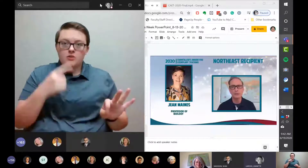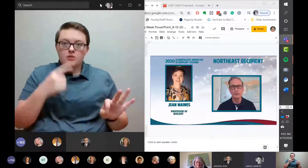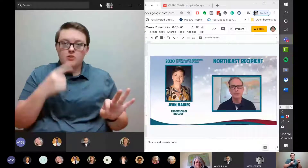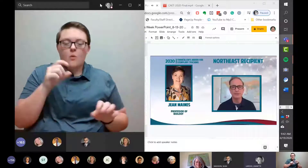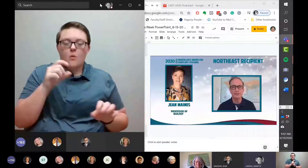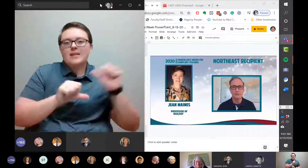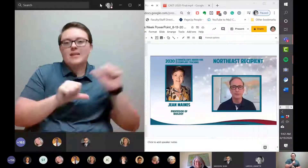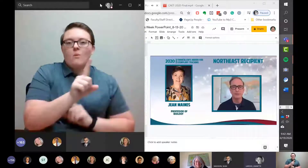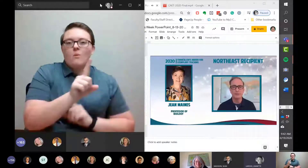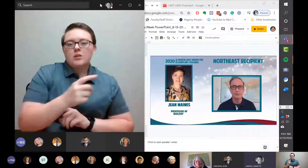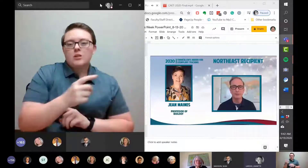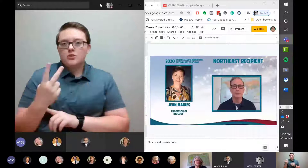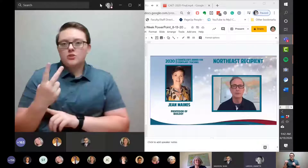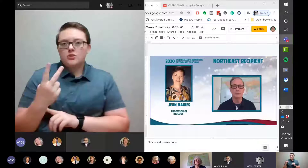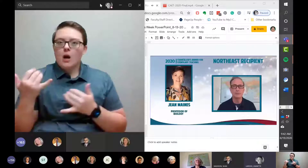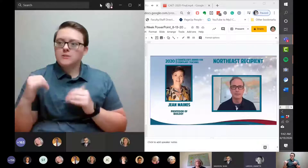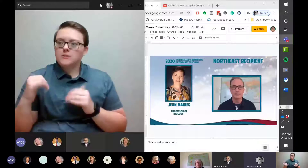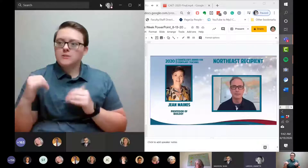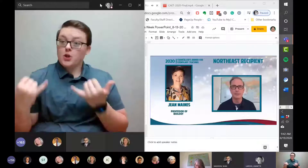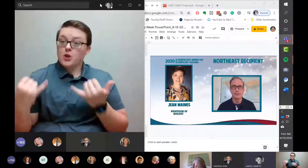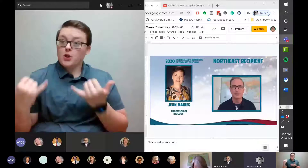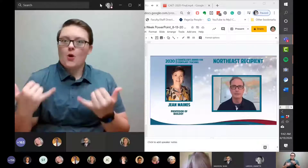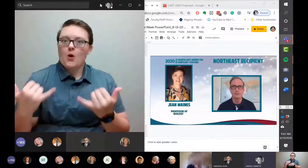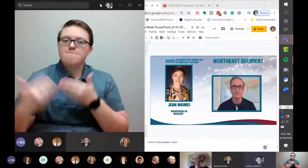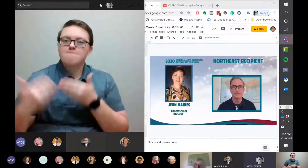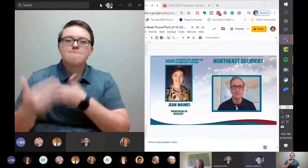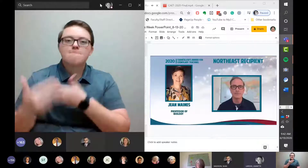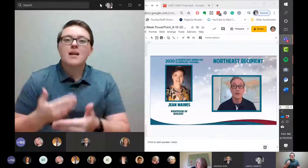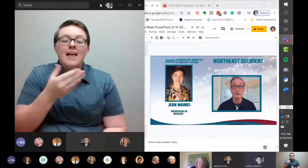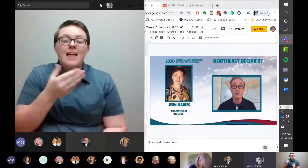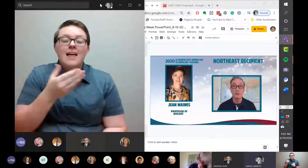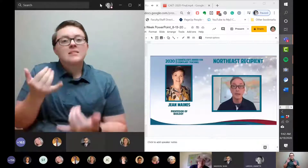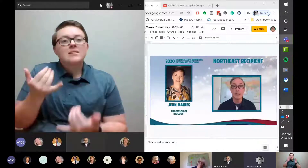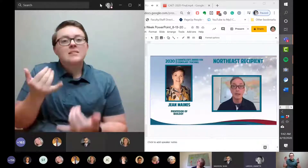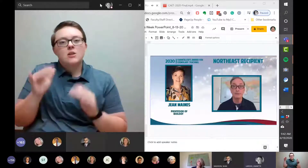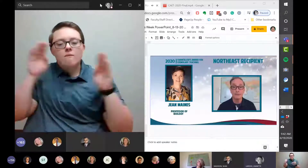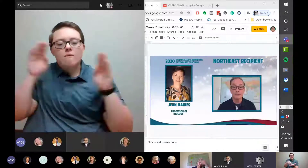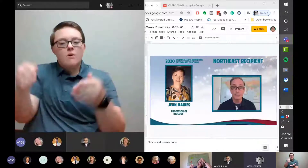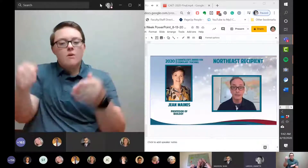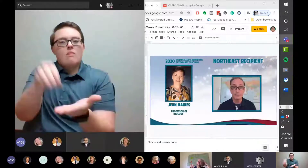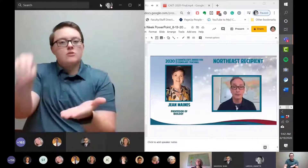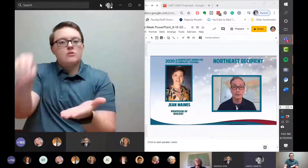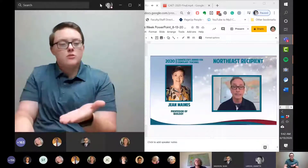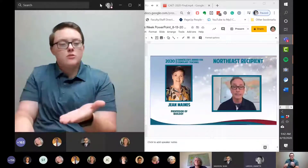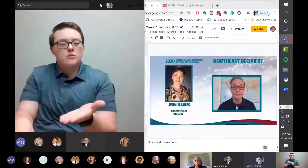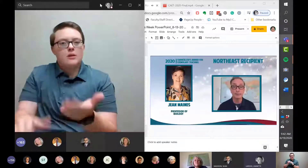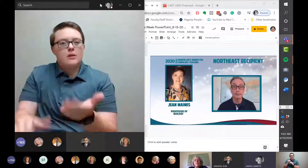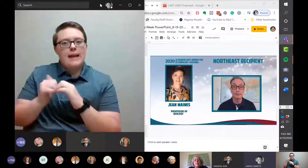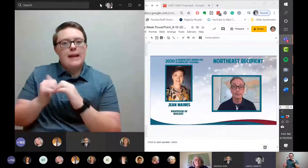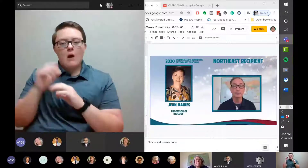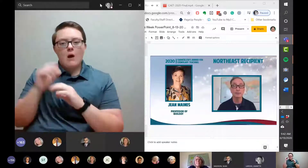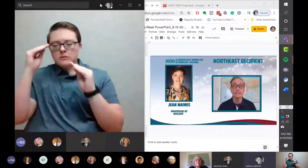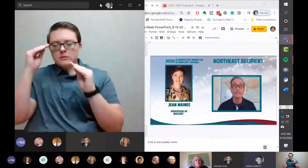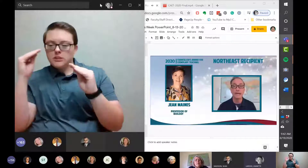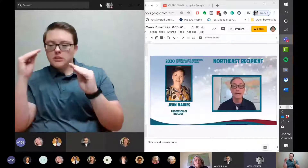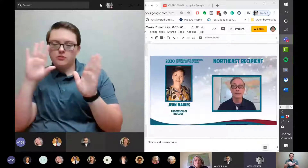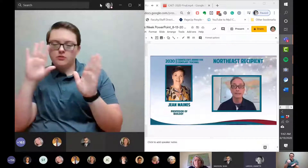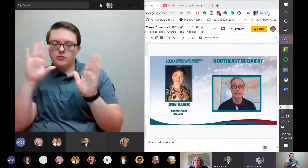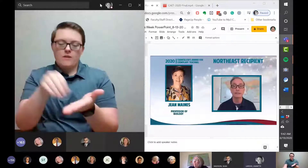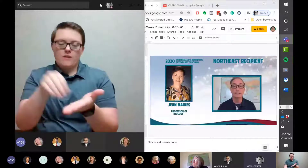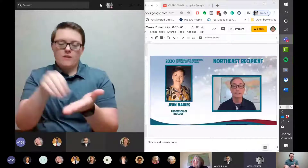and continually evolve with student-driven pedagogies. Her drive for continual curriculum improvement